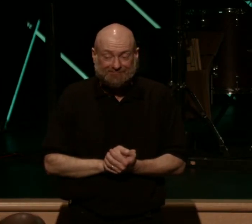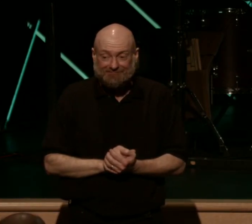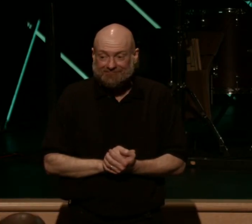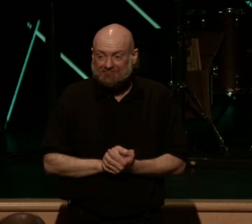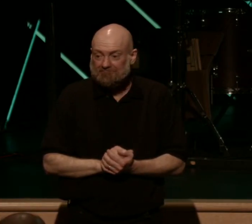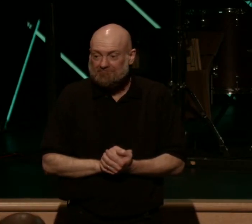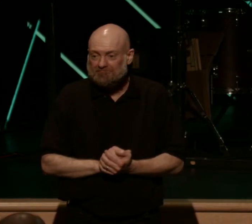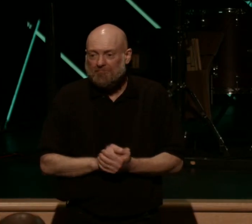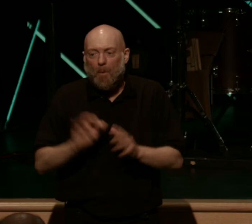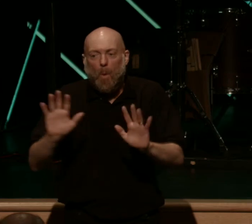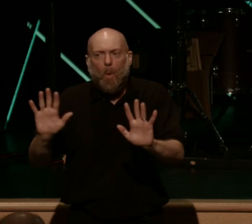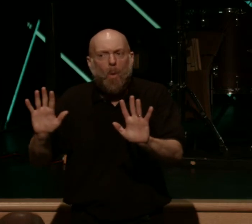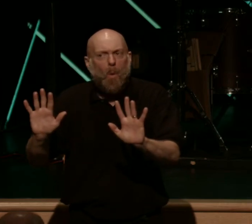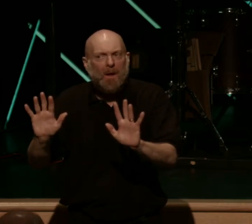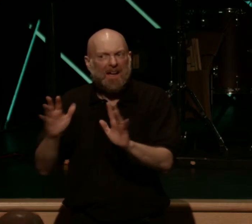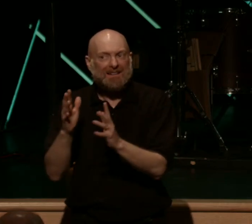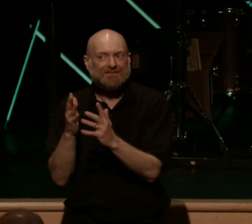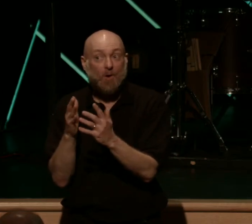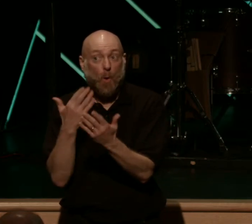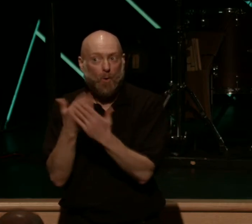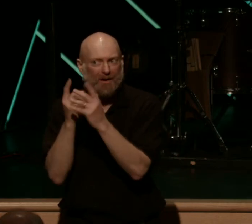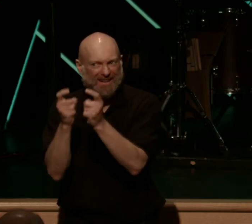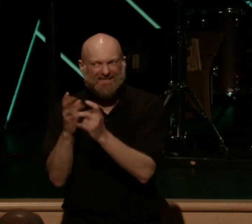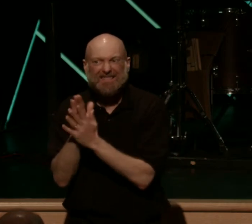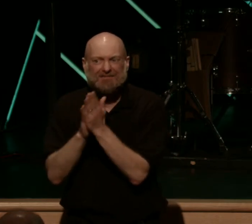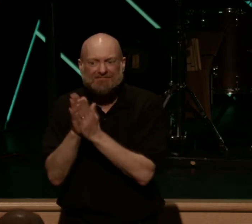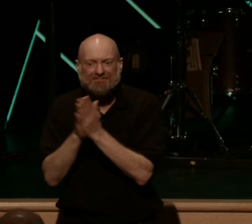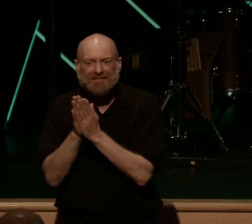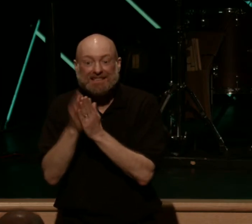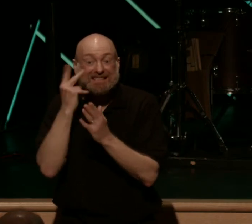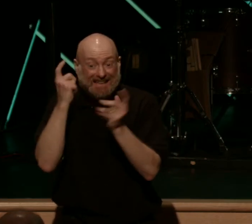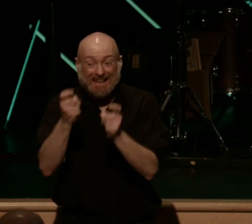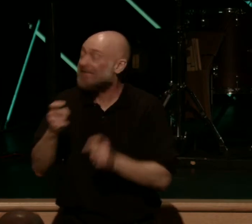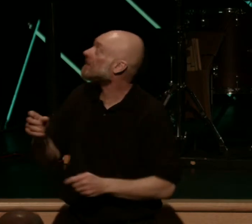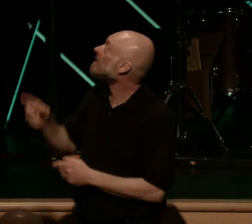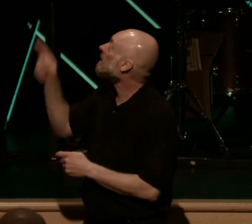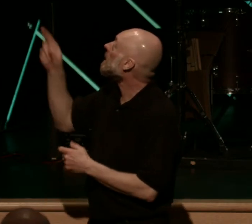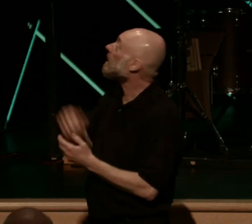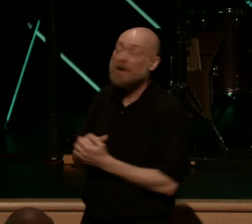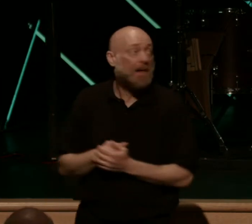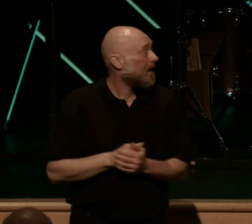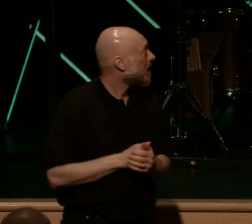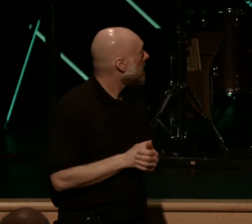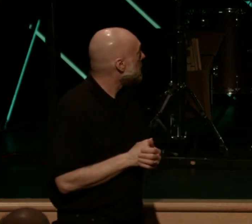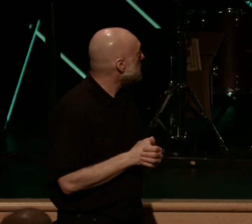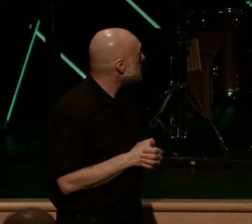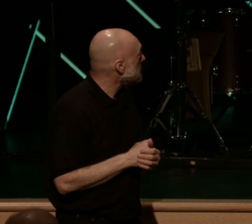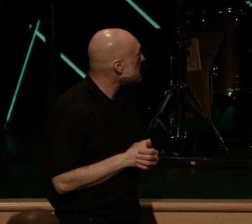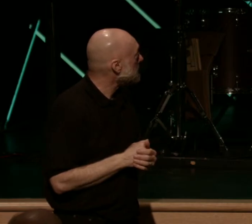So I thought this would be a really good gift for her. Up on the screen.